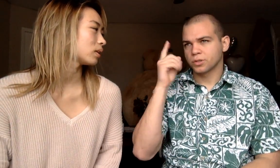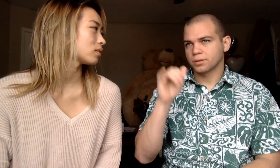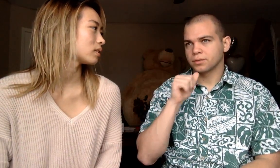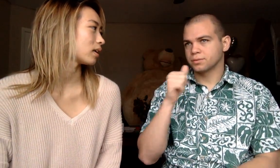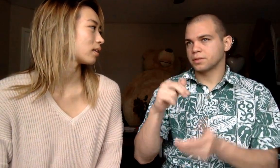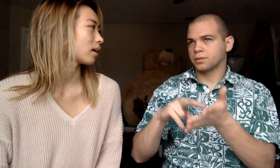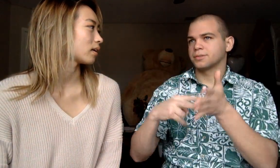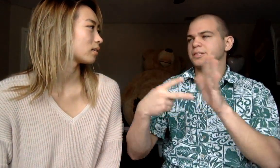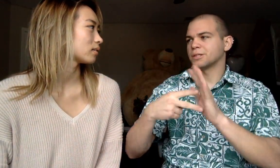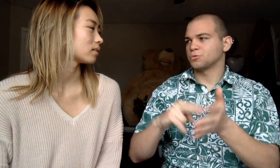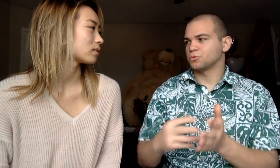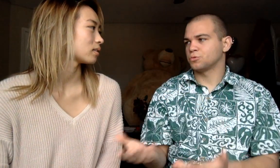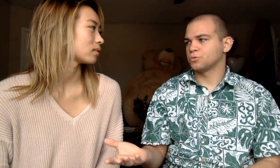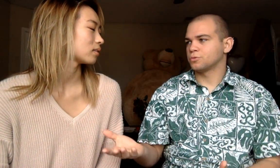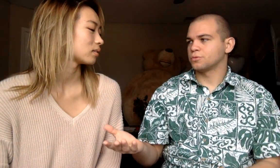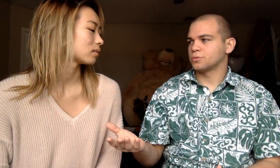understand that